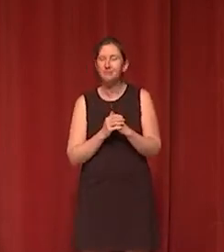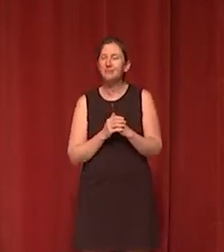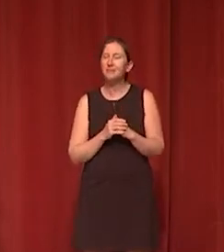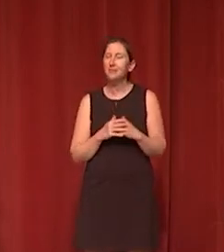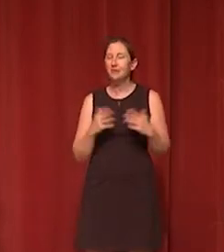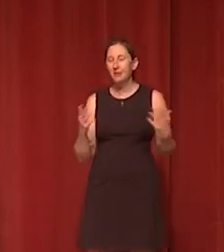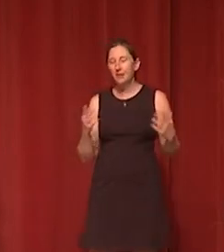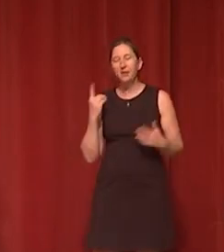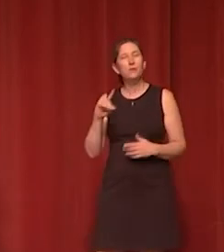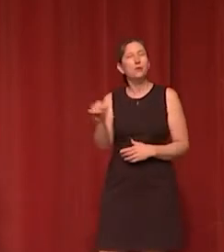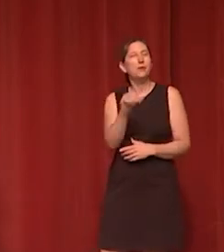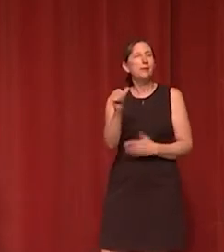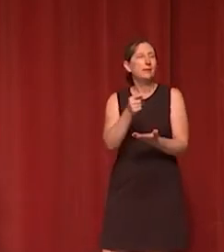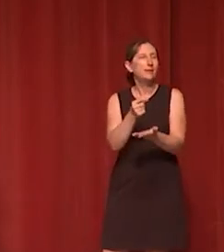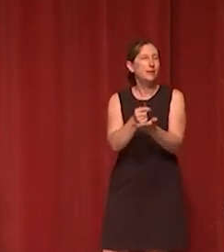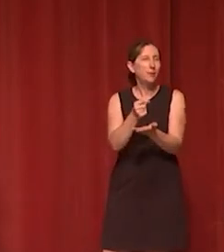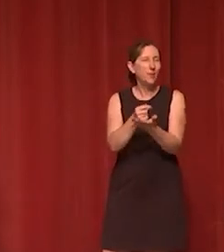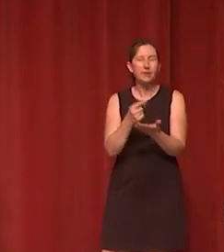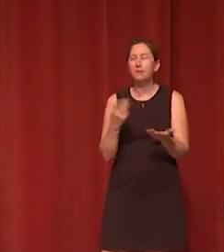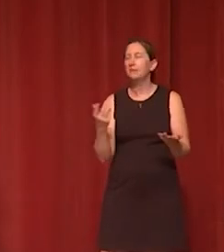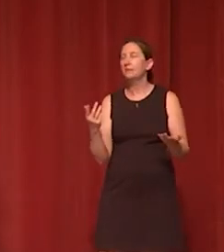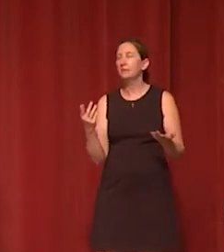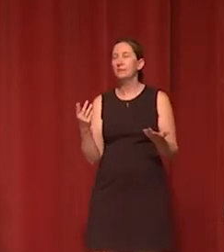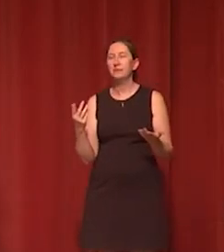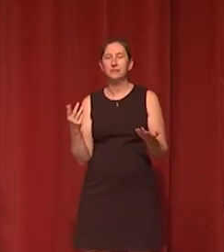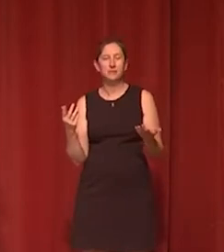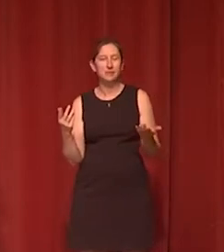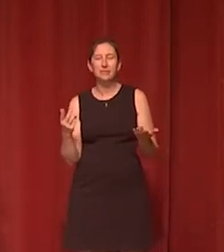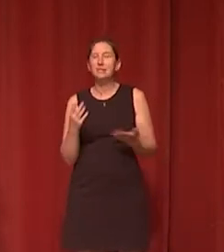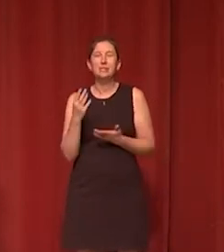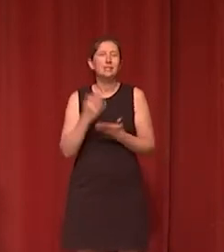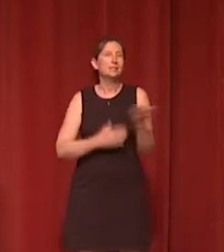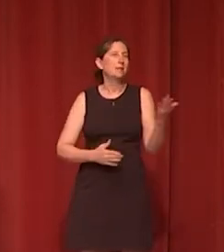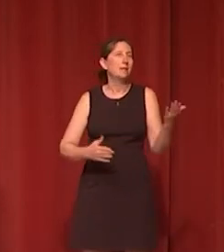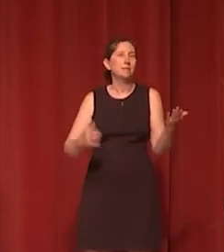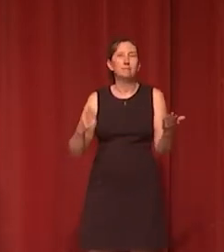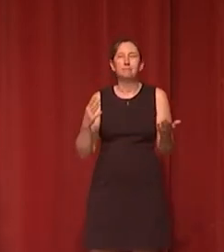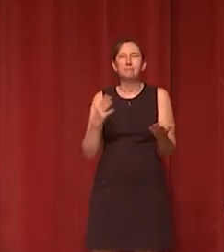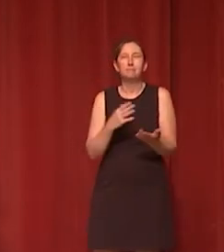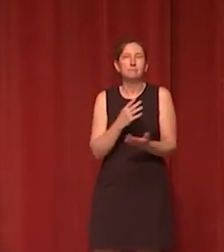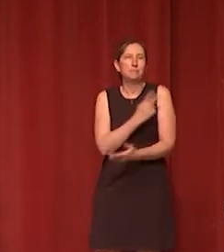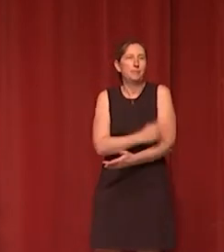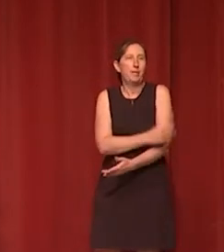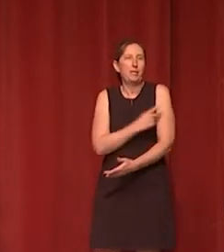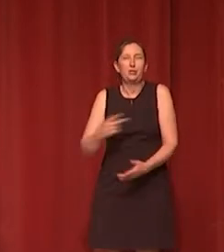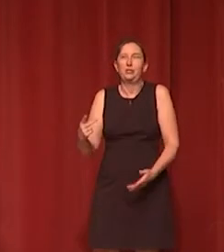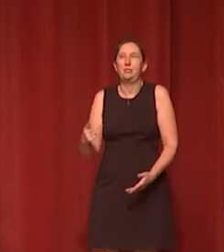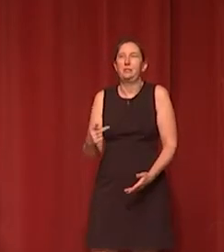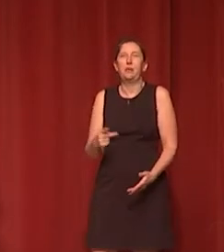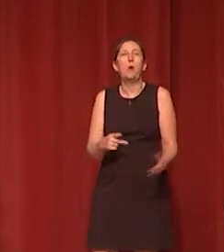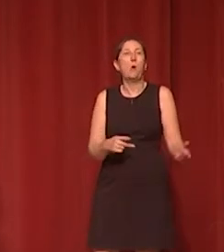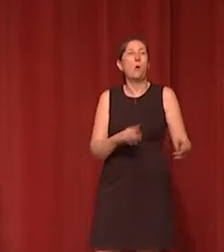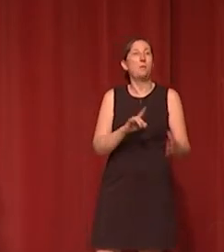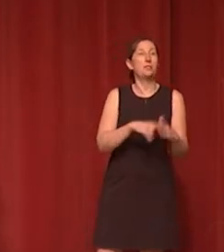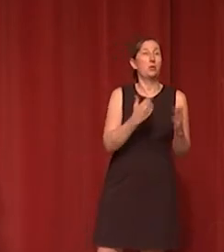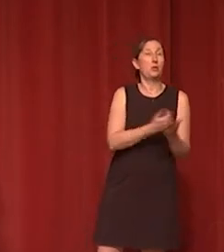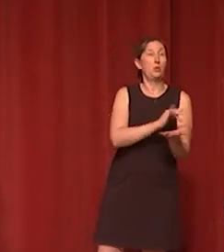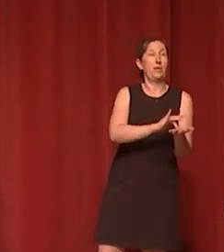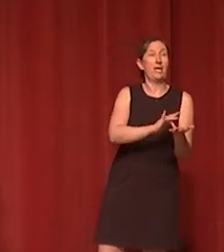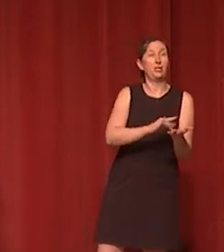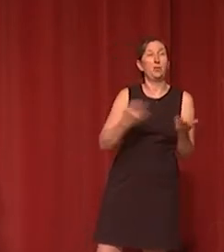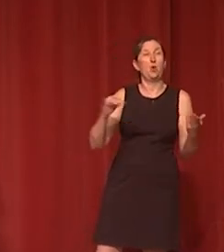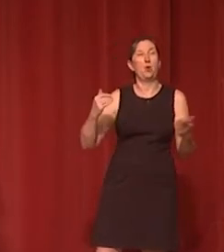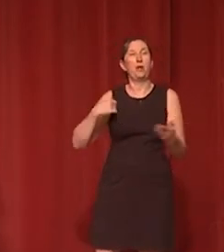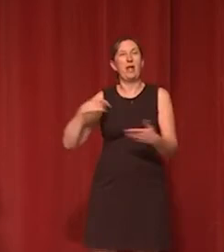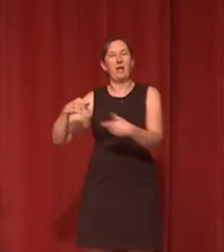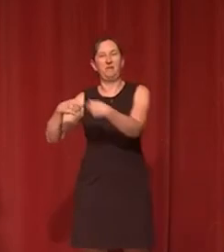know, therapies and patients that are come in that are on 15, 20 different medications, you're always going to run through their medication list. You're going to